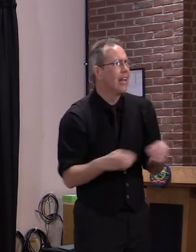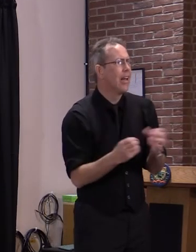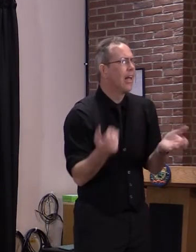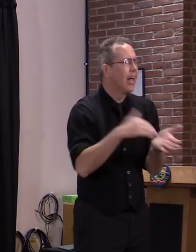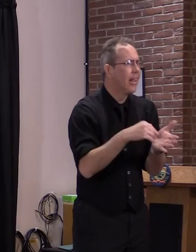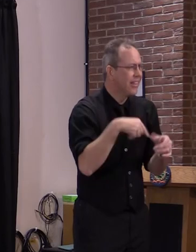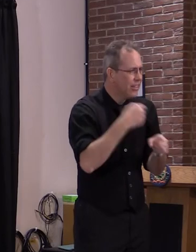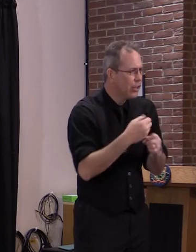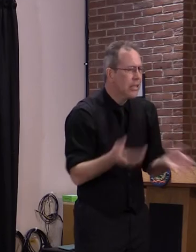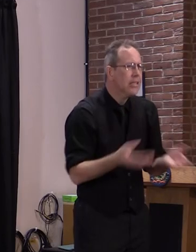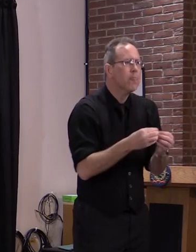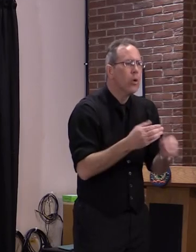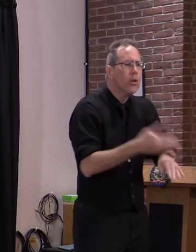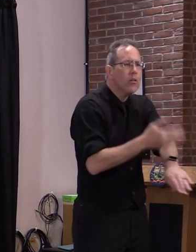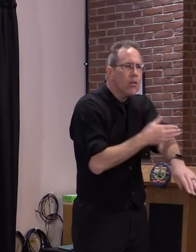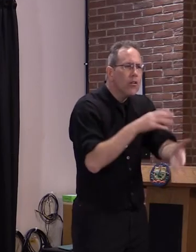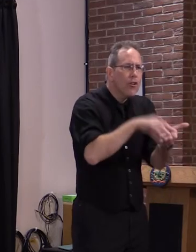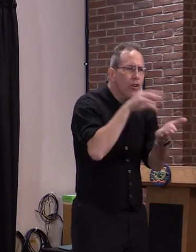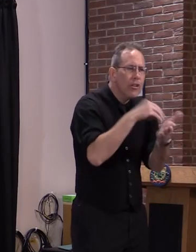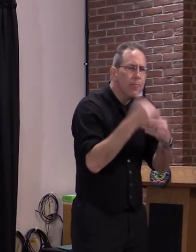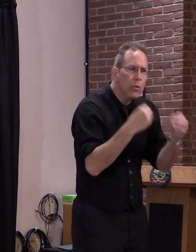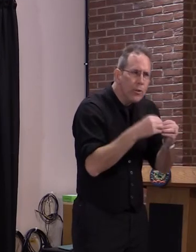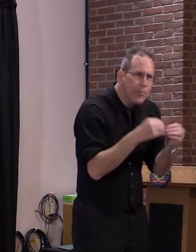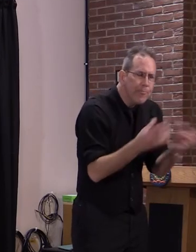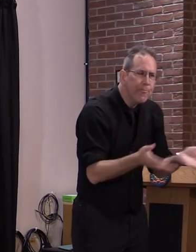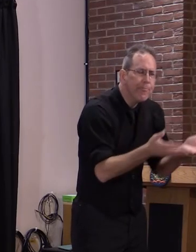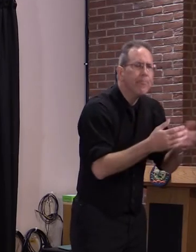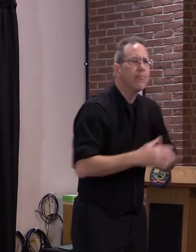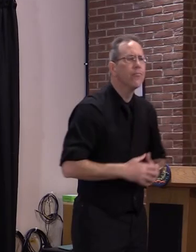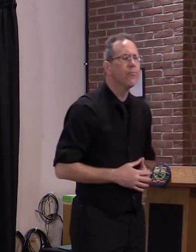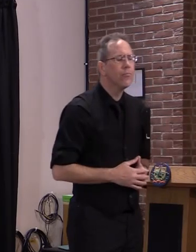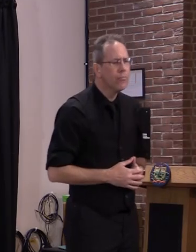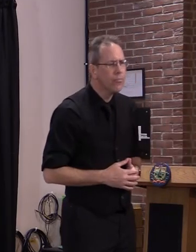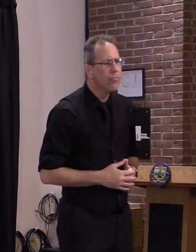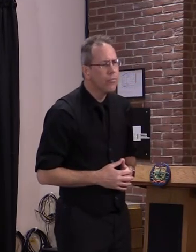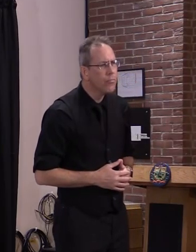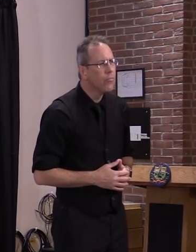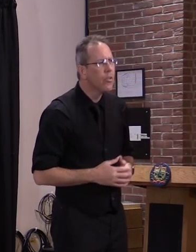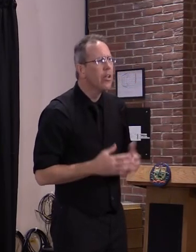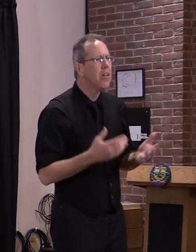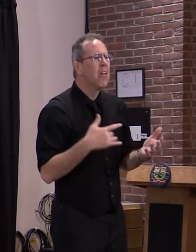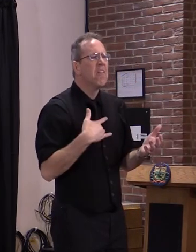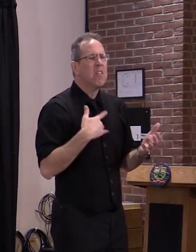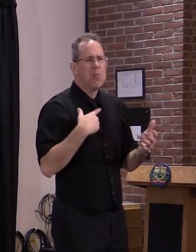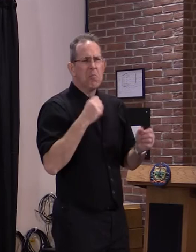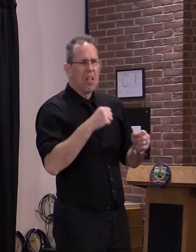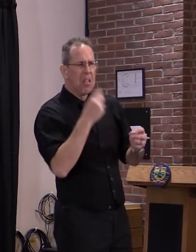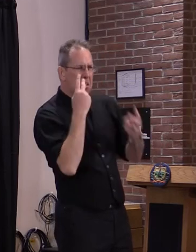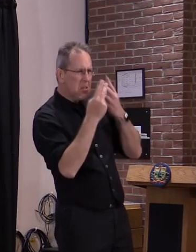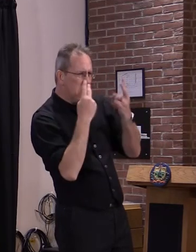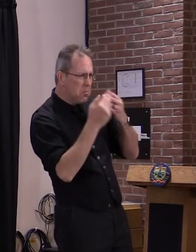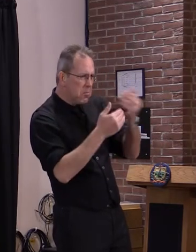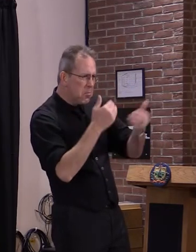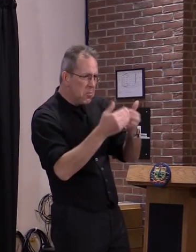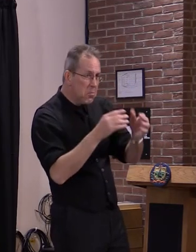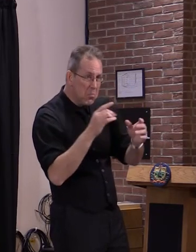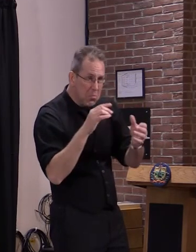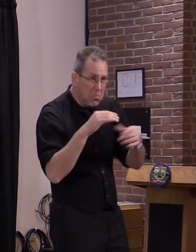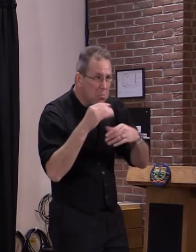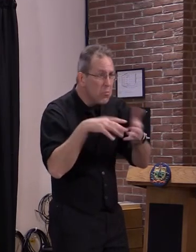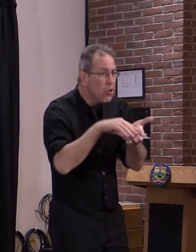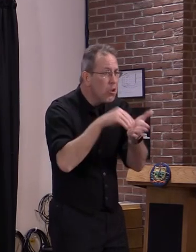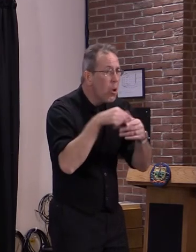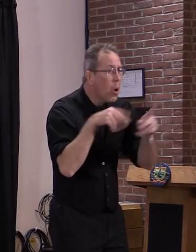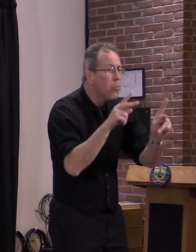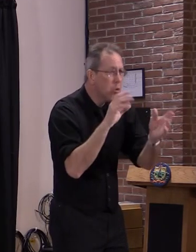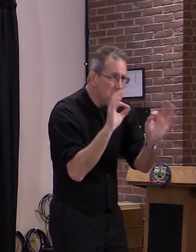the basic strategies we can put in place, I think, are knowable, but it's a question of how we measure the impact, which is still an open question. But I think schools